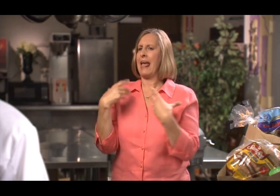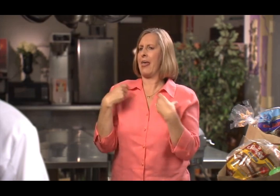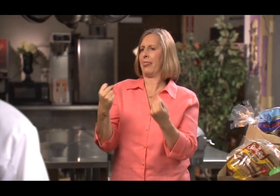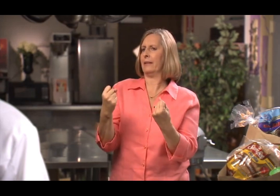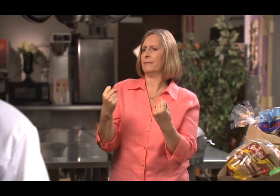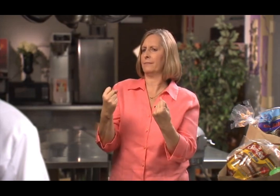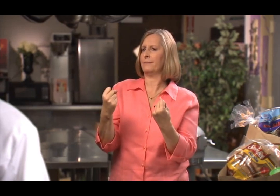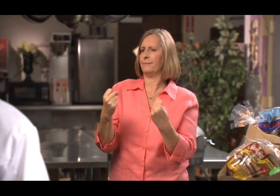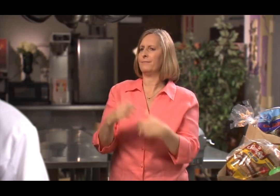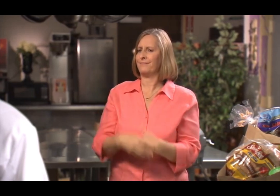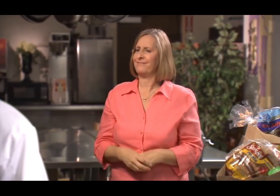recipes.